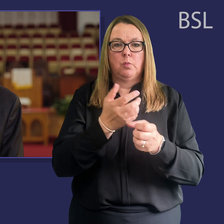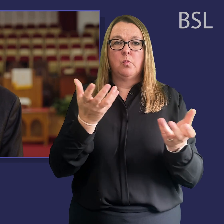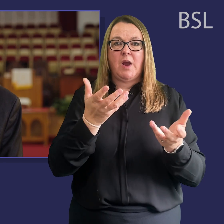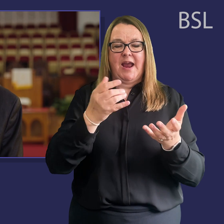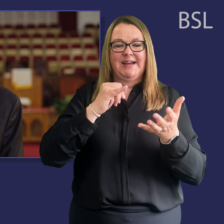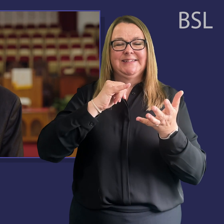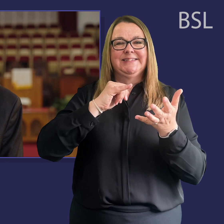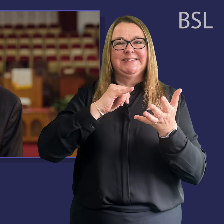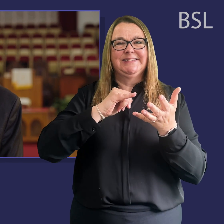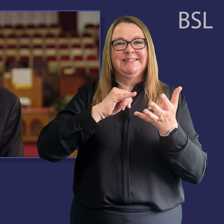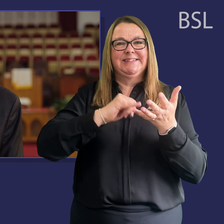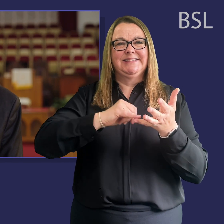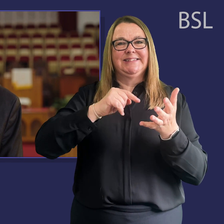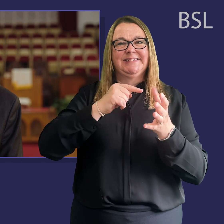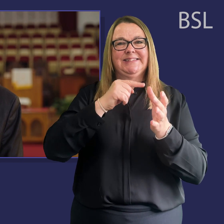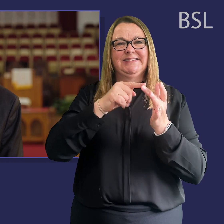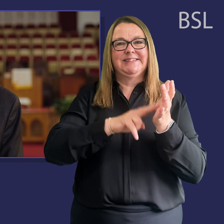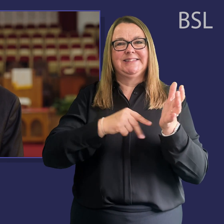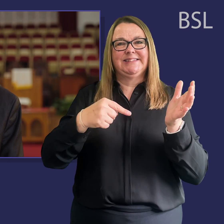that in